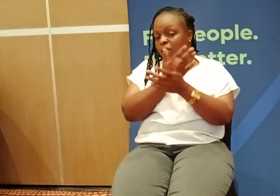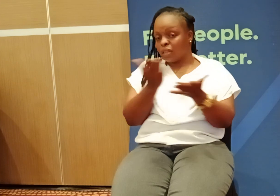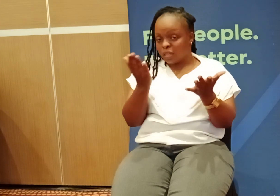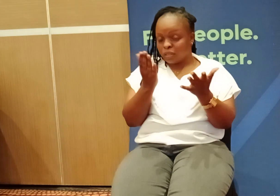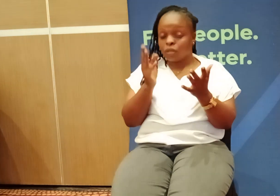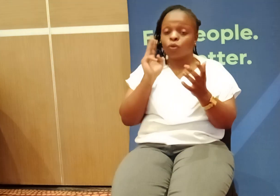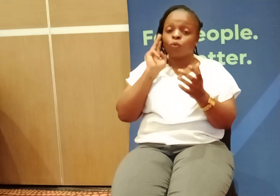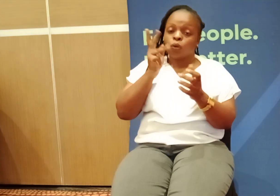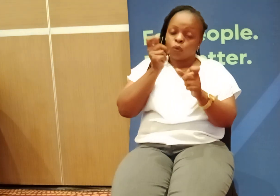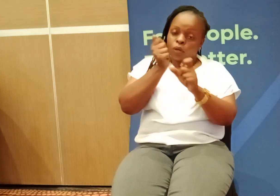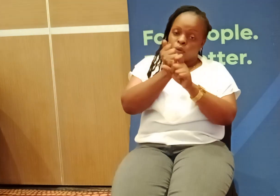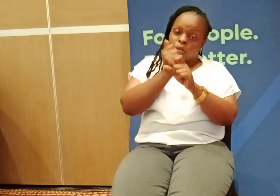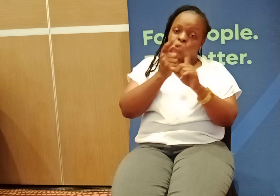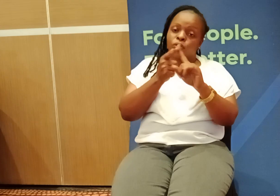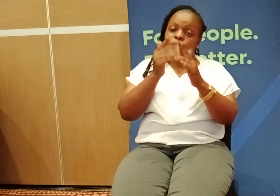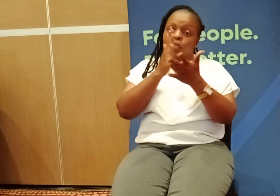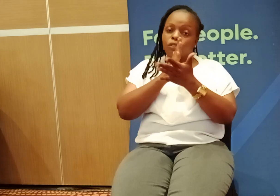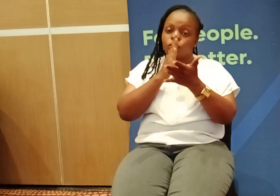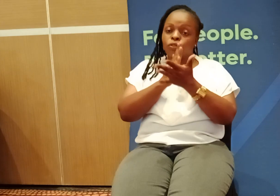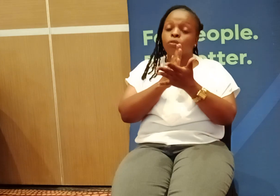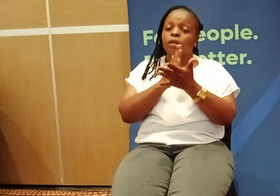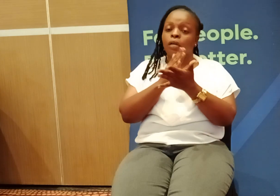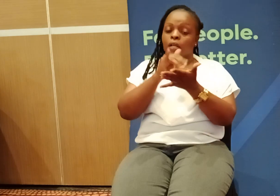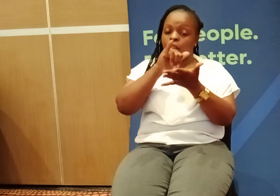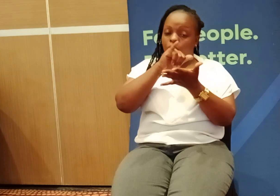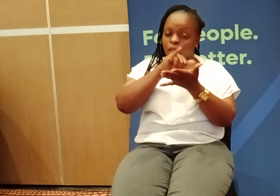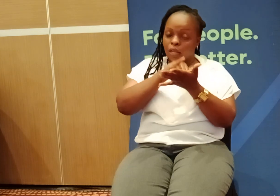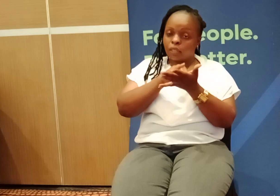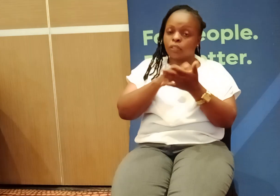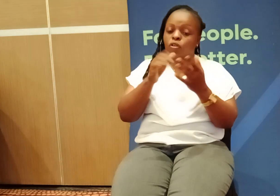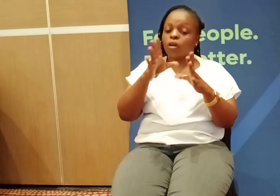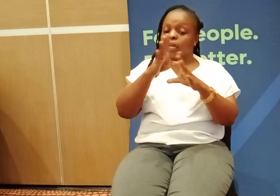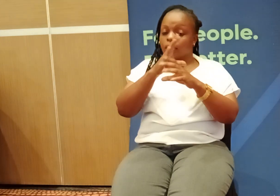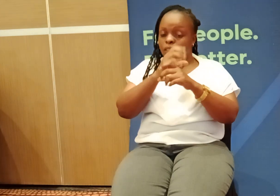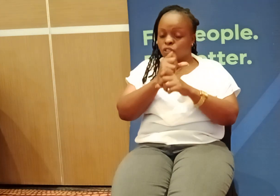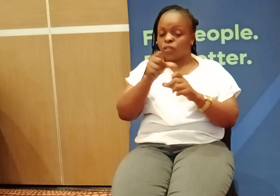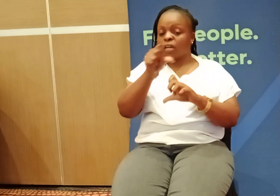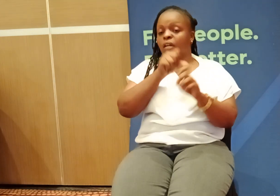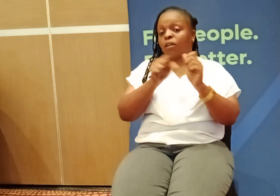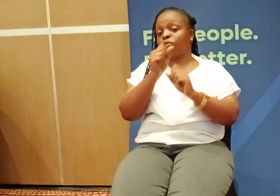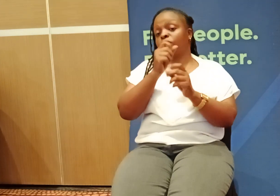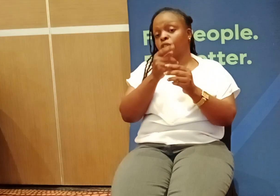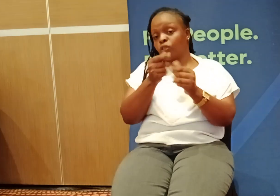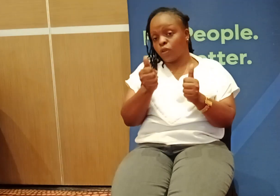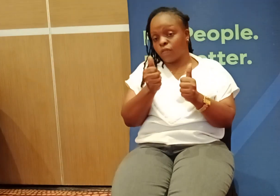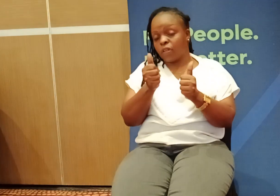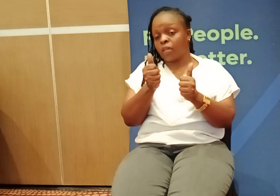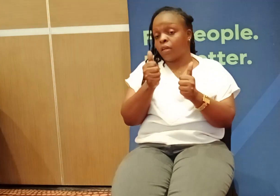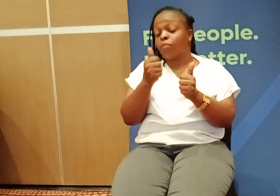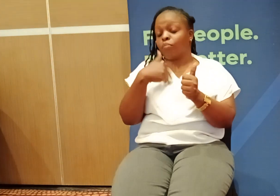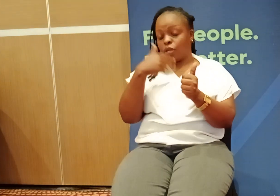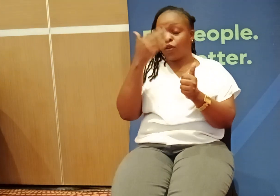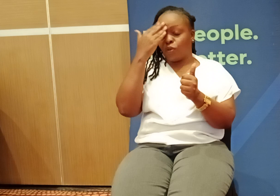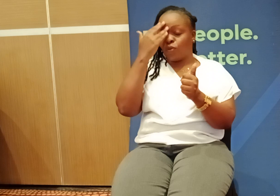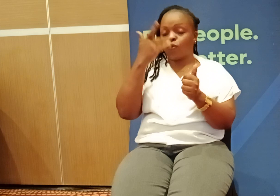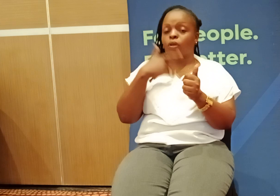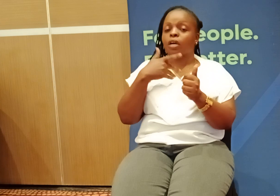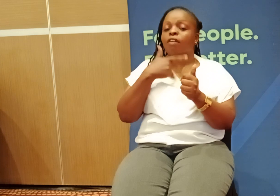to just make sure that the DNA of the organization is around execution. I believe that there are no better bankers than the people that work for KCB across